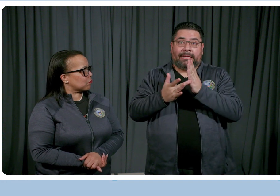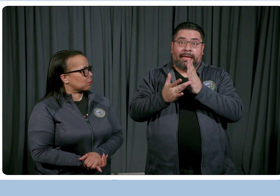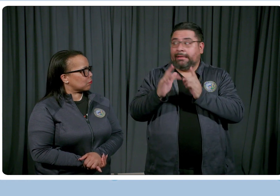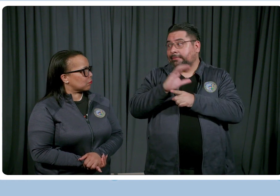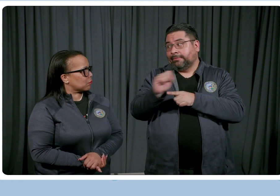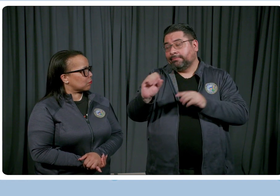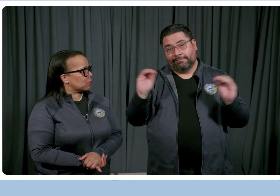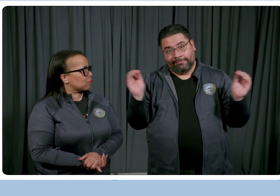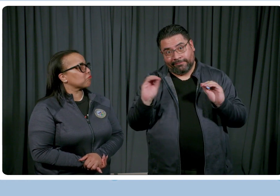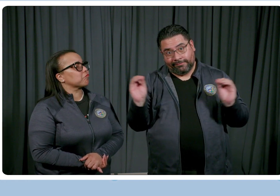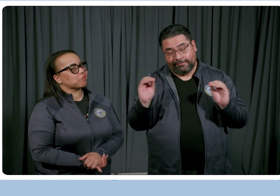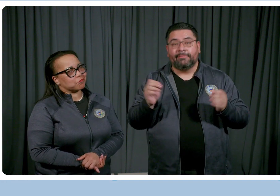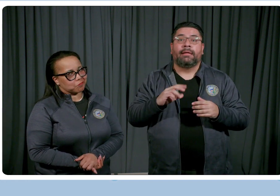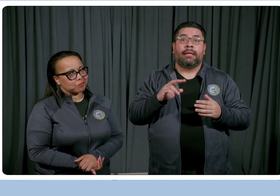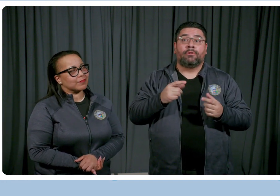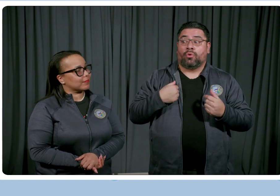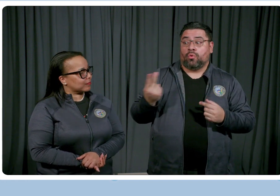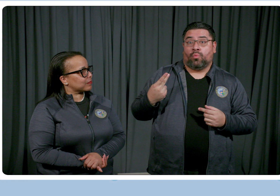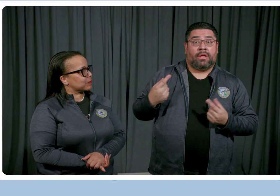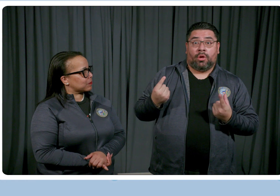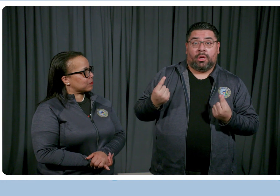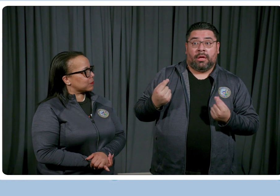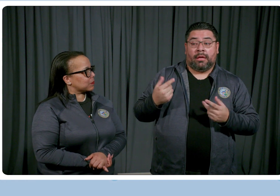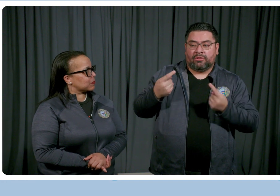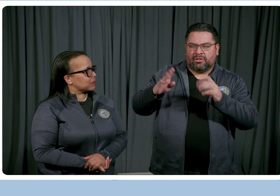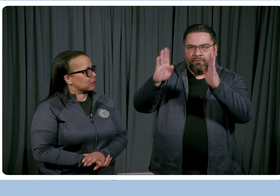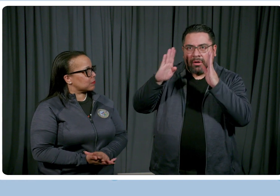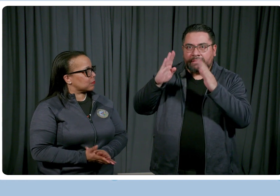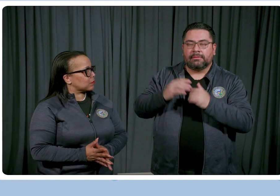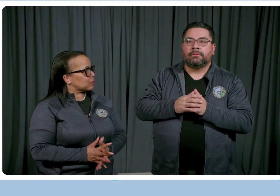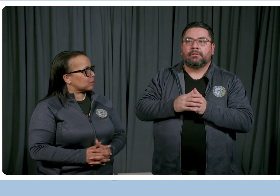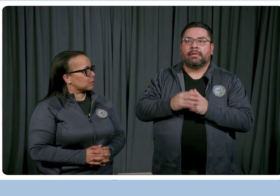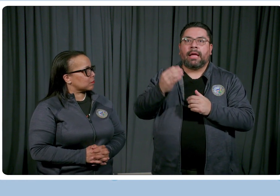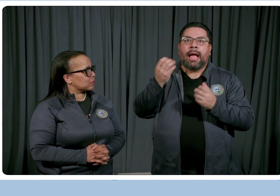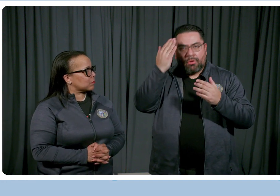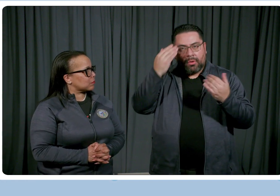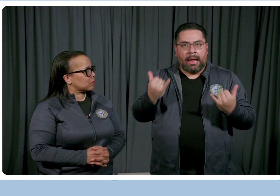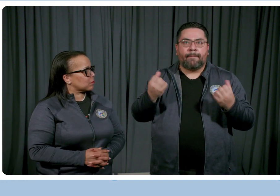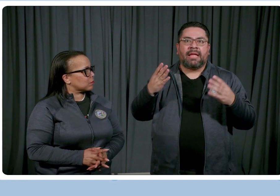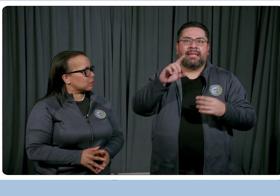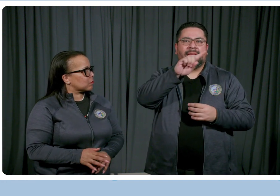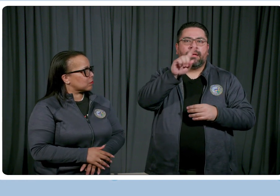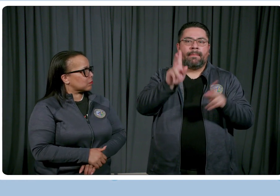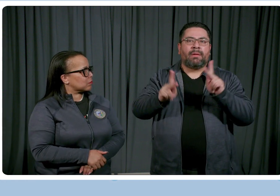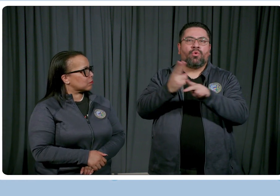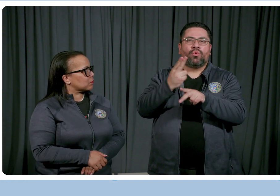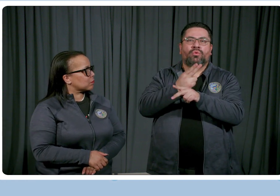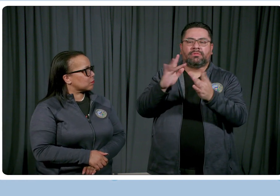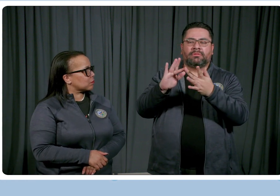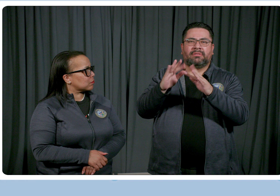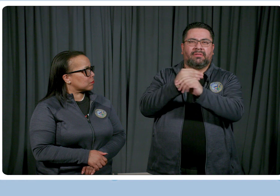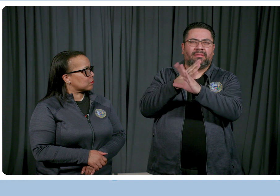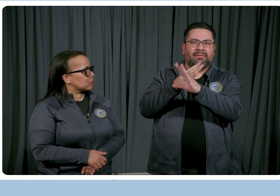super technologically savvy. So a lot of what we were working on was that a lot of folks are going to want to do a Zoom interview as their screening